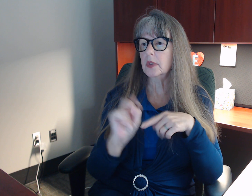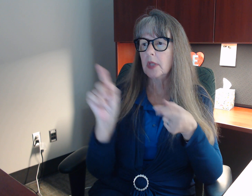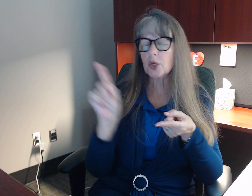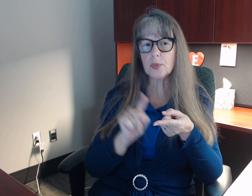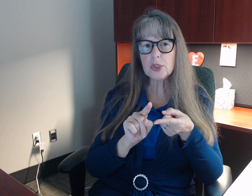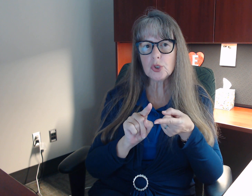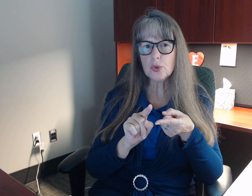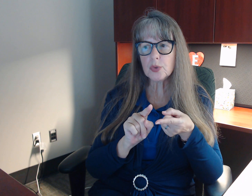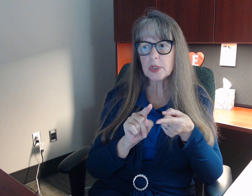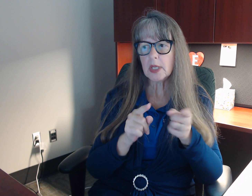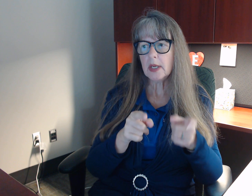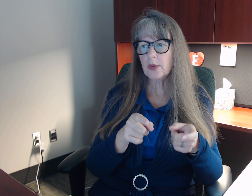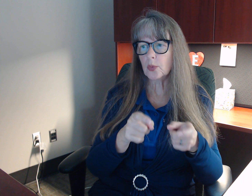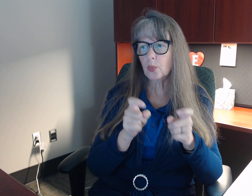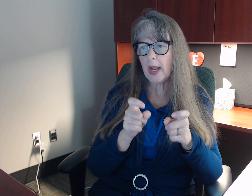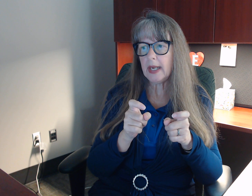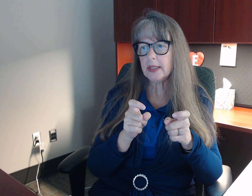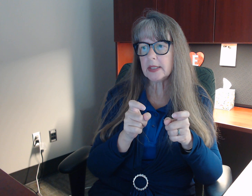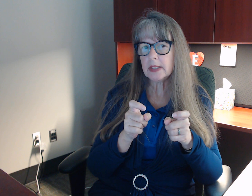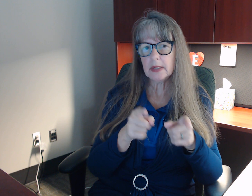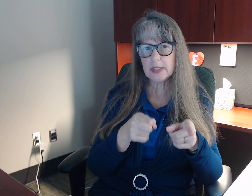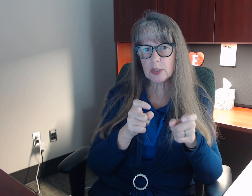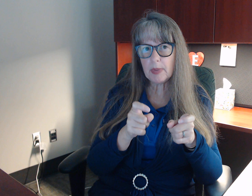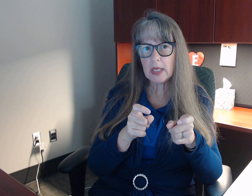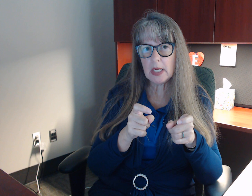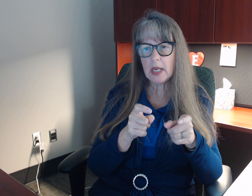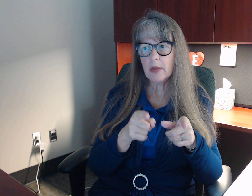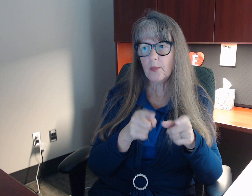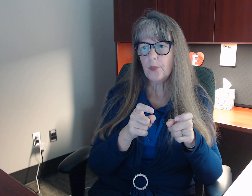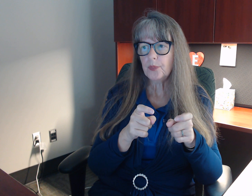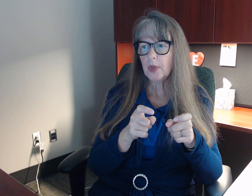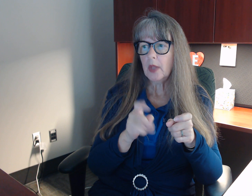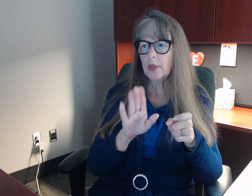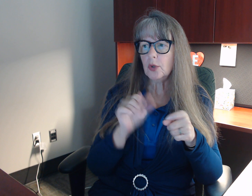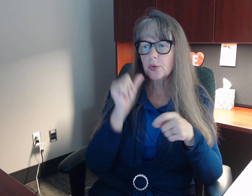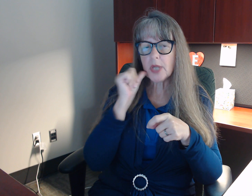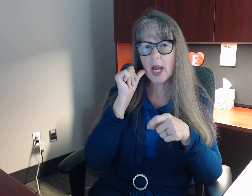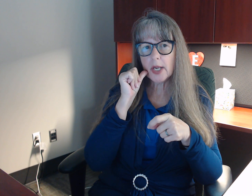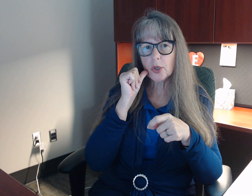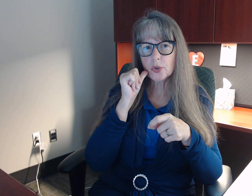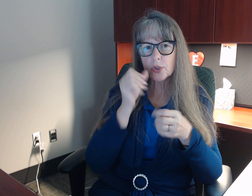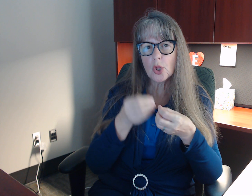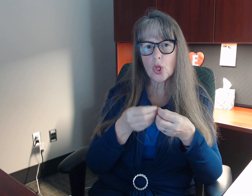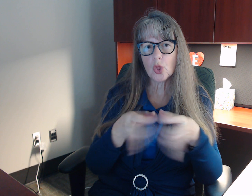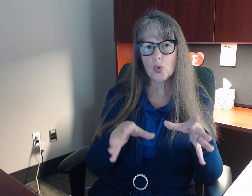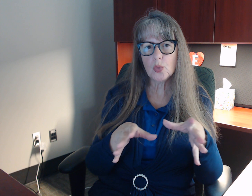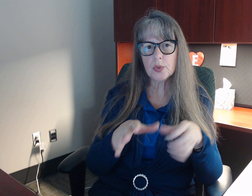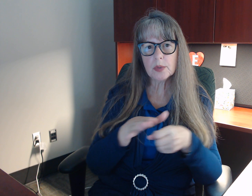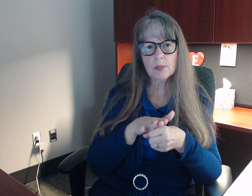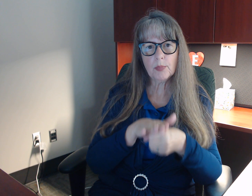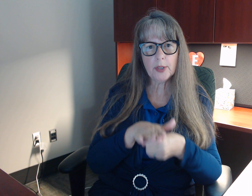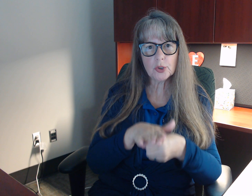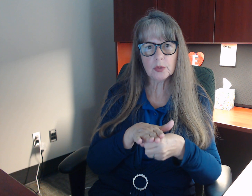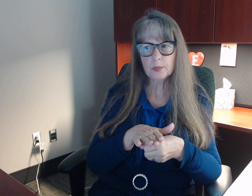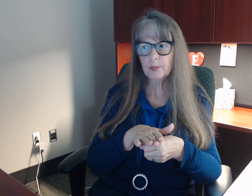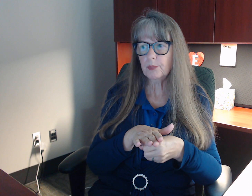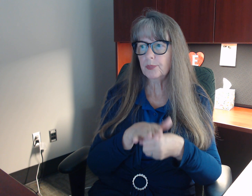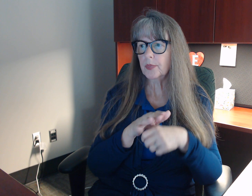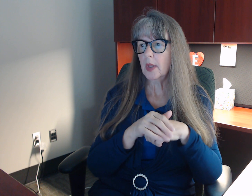does reduce the speed that your tires lose pressure,